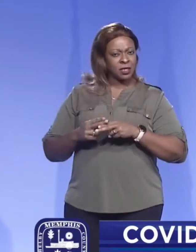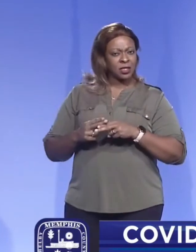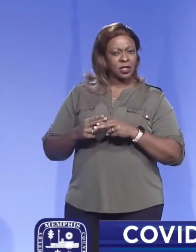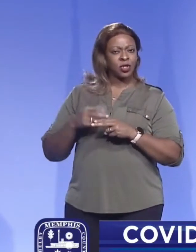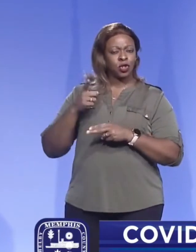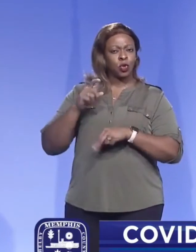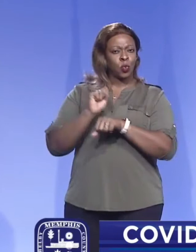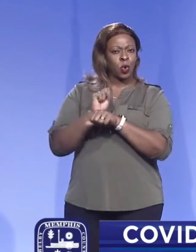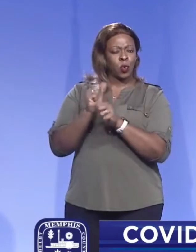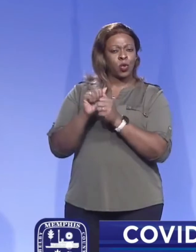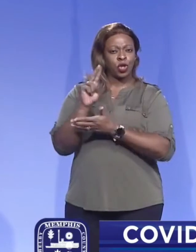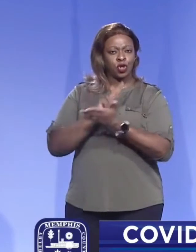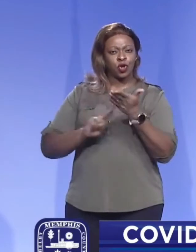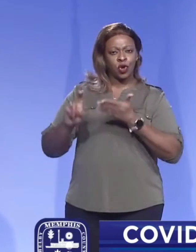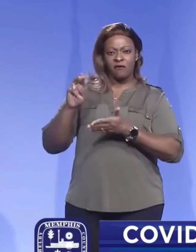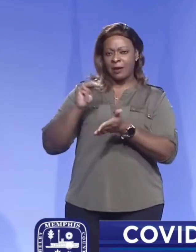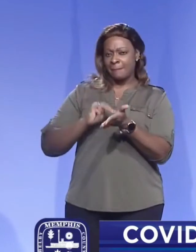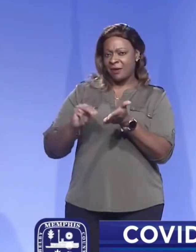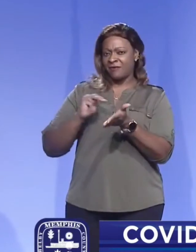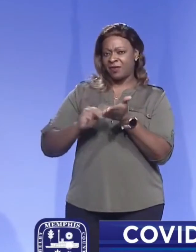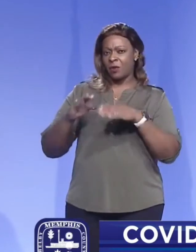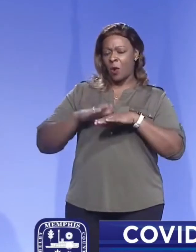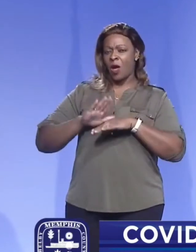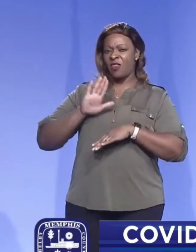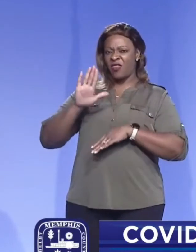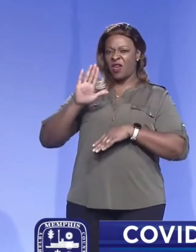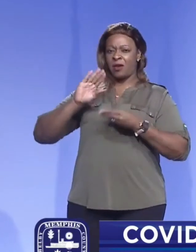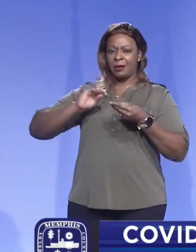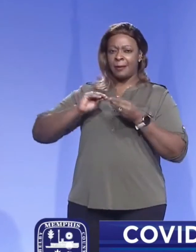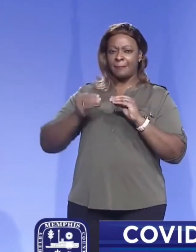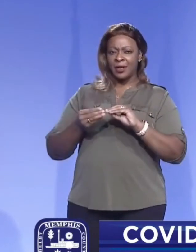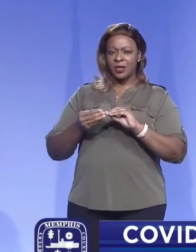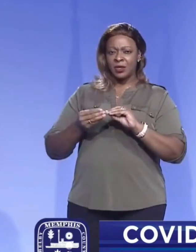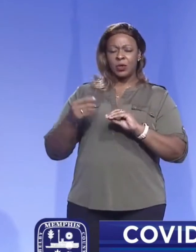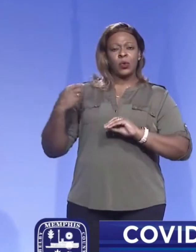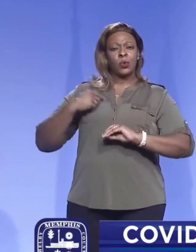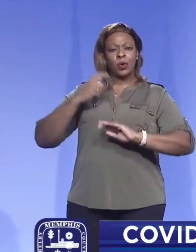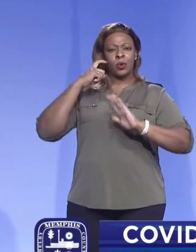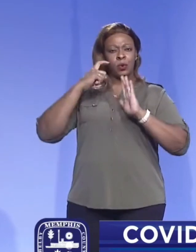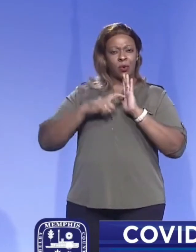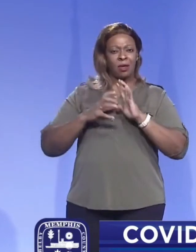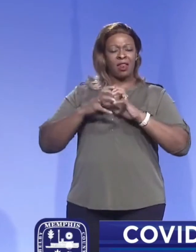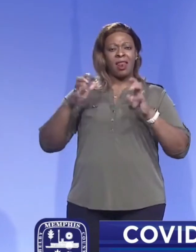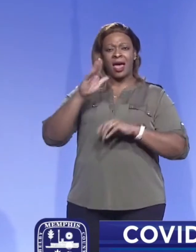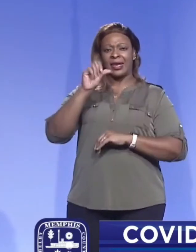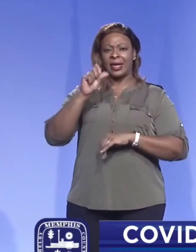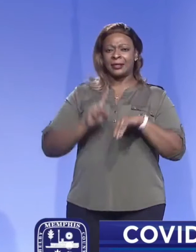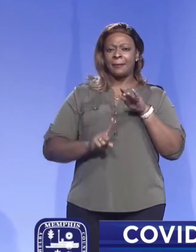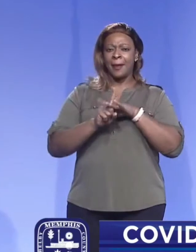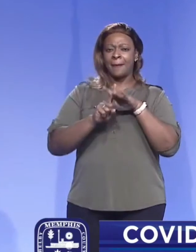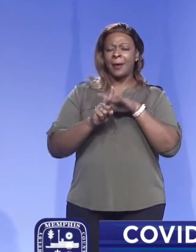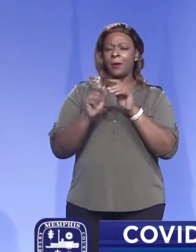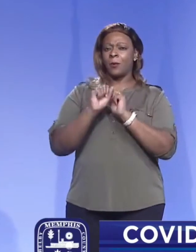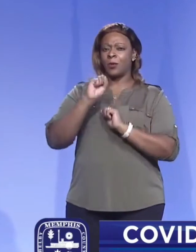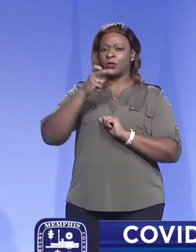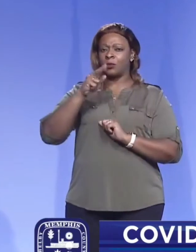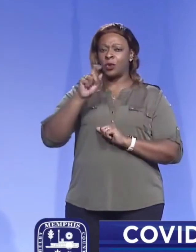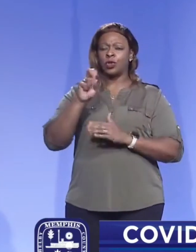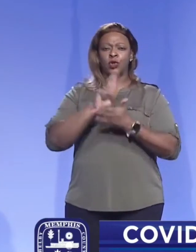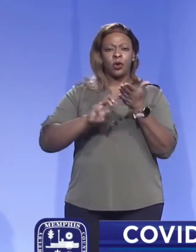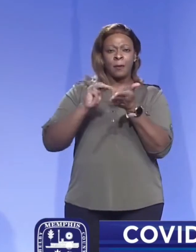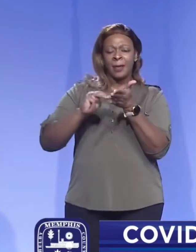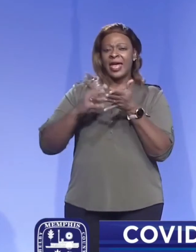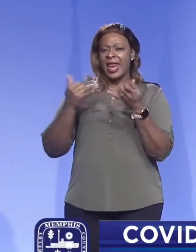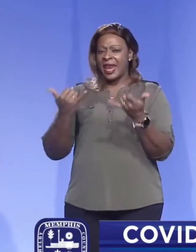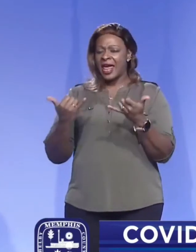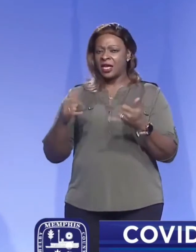you were working with the University of Memphis on their numbers. We have seen a lot of cases come up with sports at the University of Memphis, and